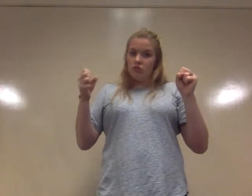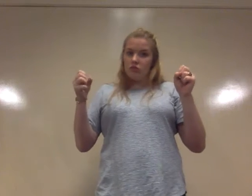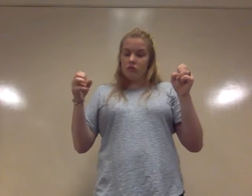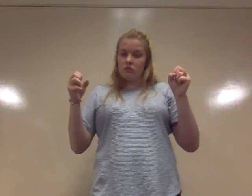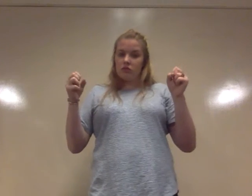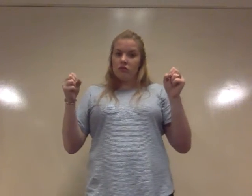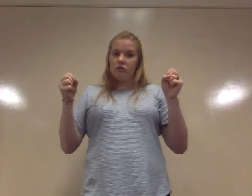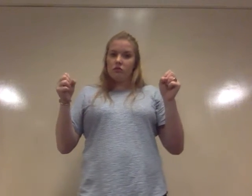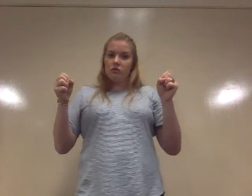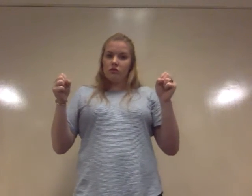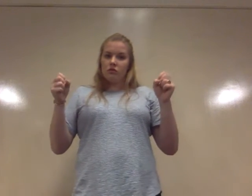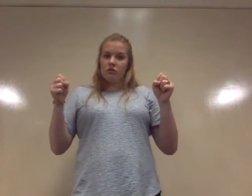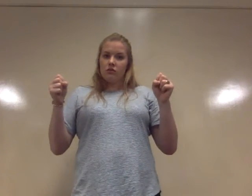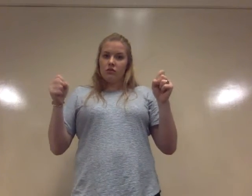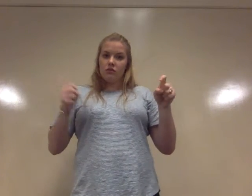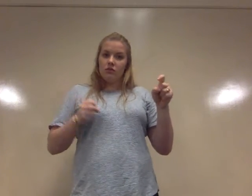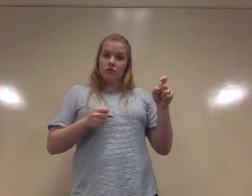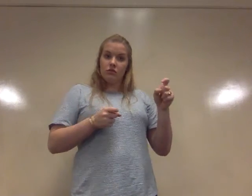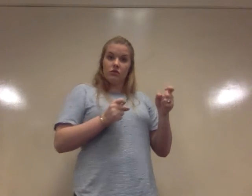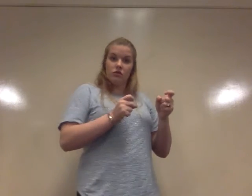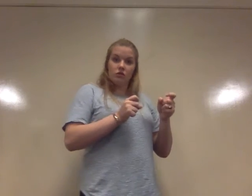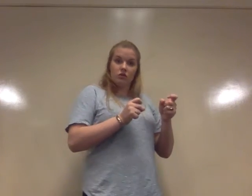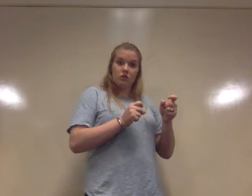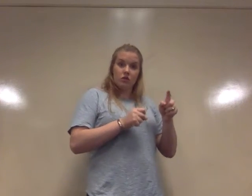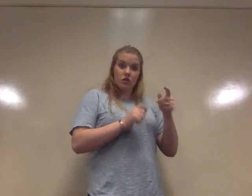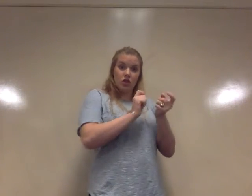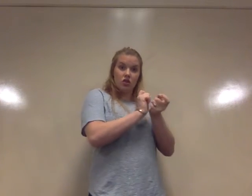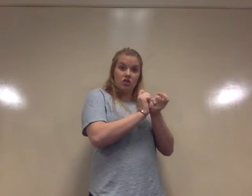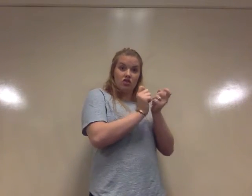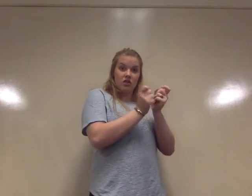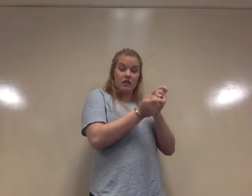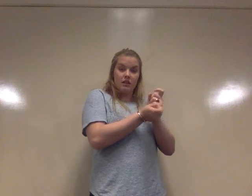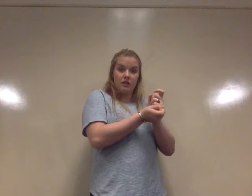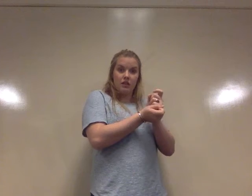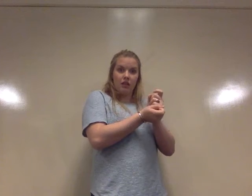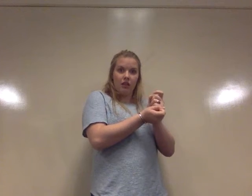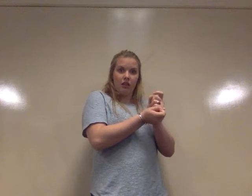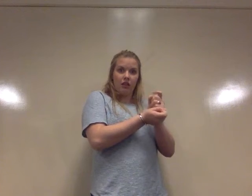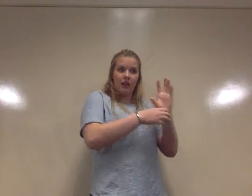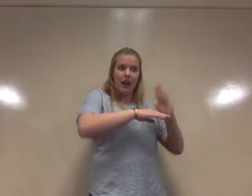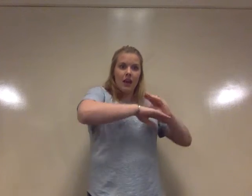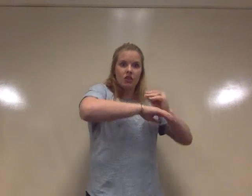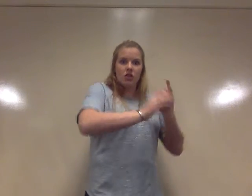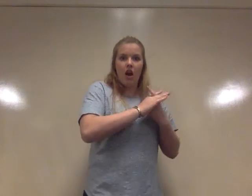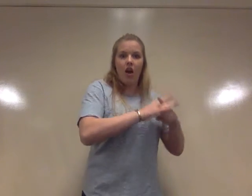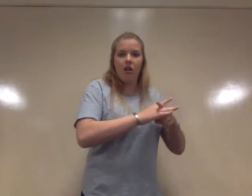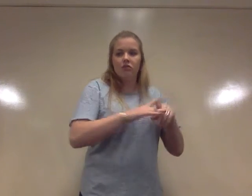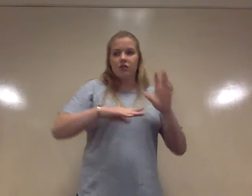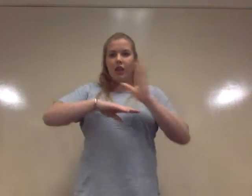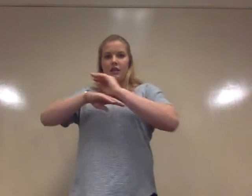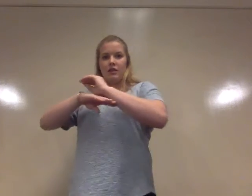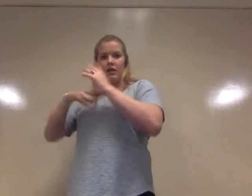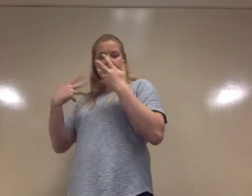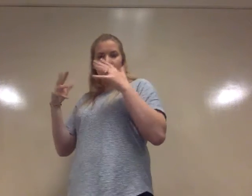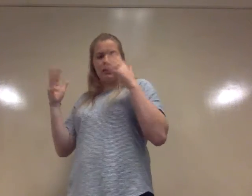20% turned on cancer, 5% turned it off. This Indian paper, together with what Dr. Campbell had learned about increased